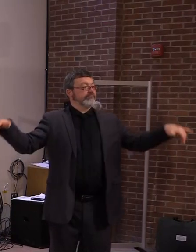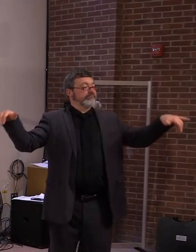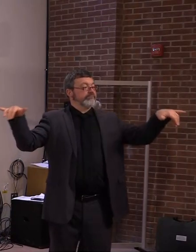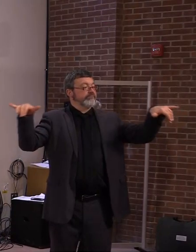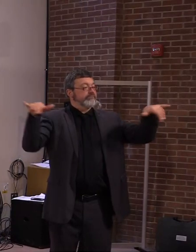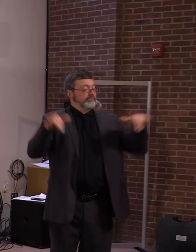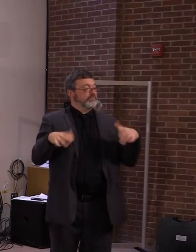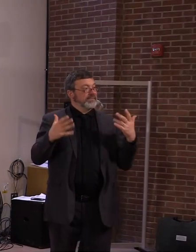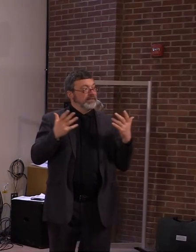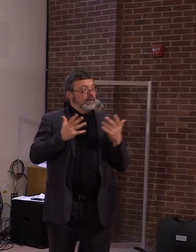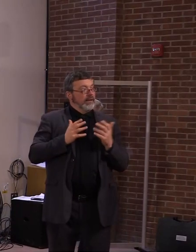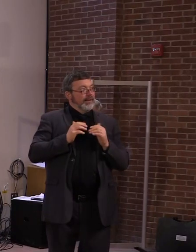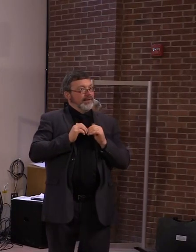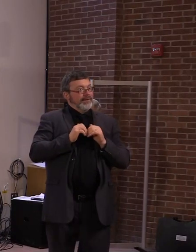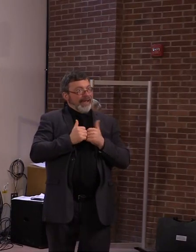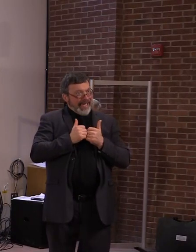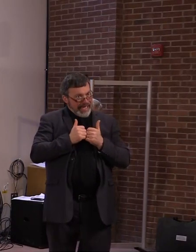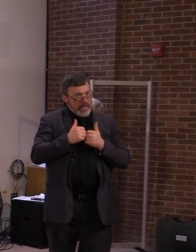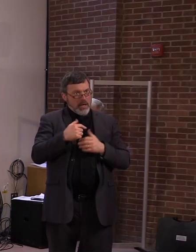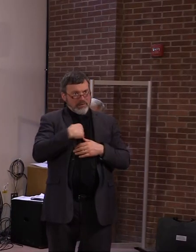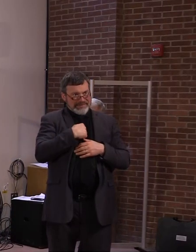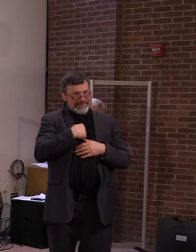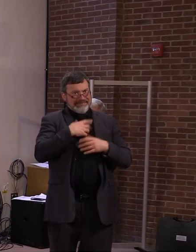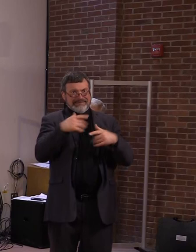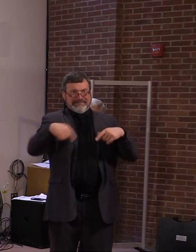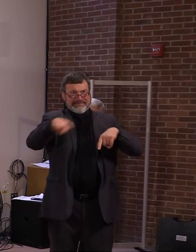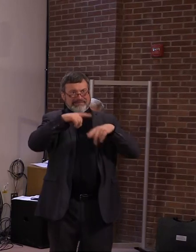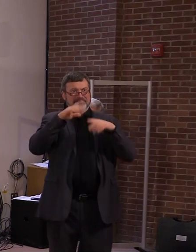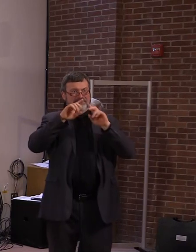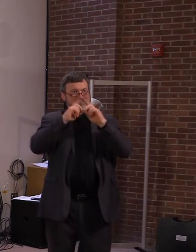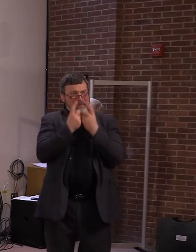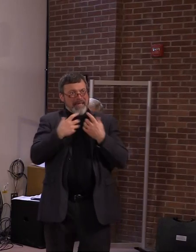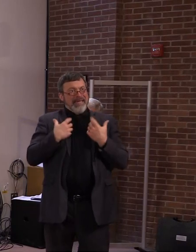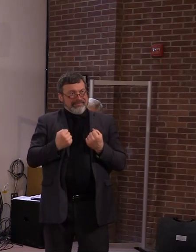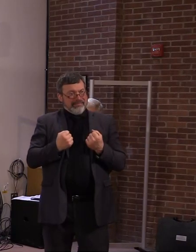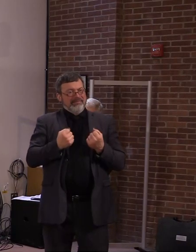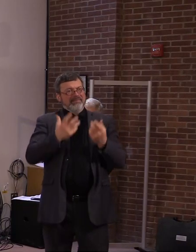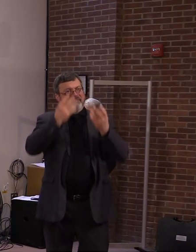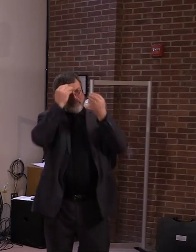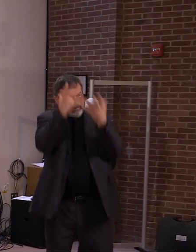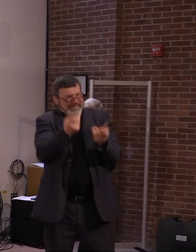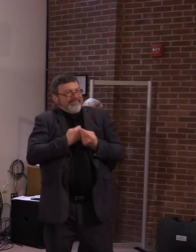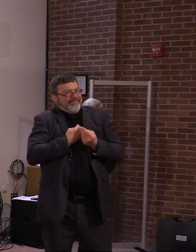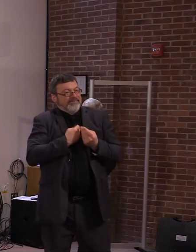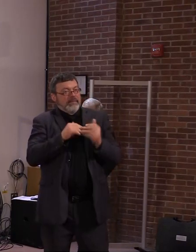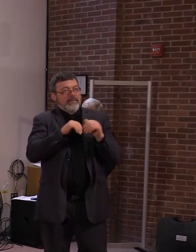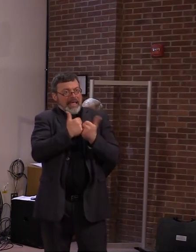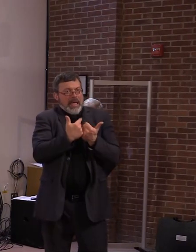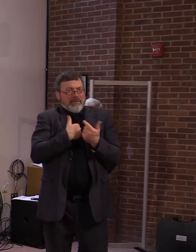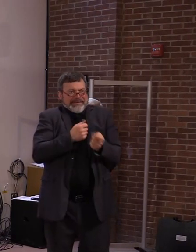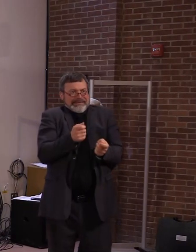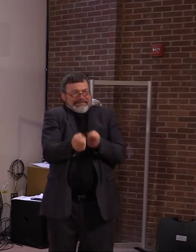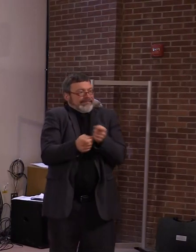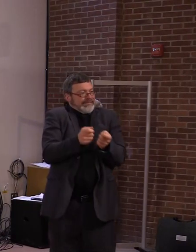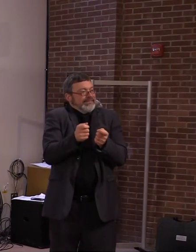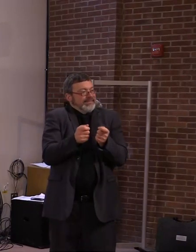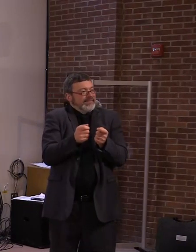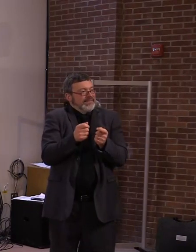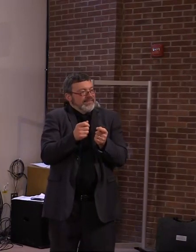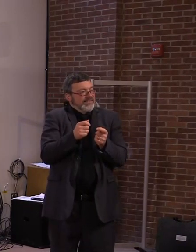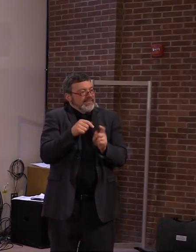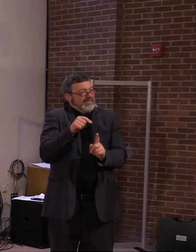protect ourselves in other ways. So I just think it's just the way of the future. And I